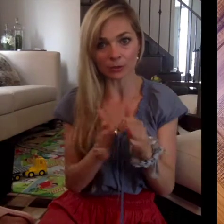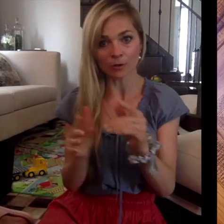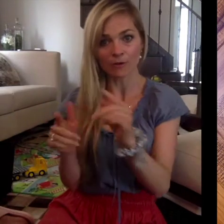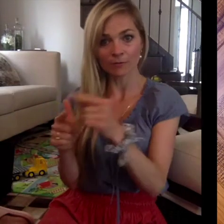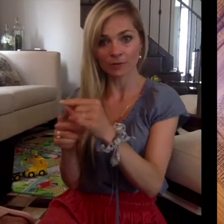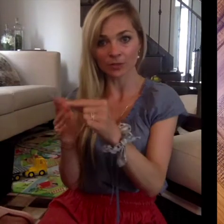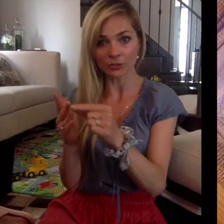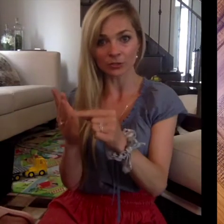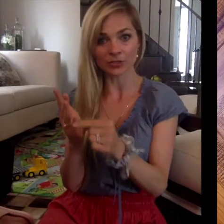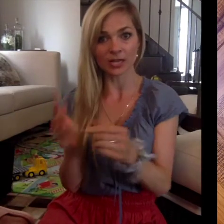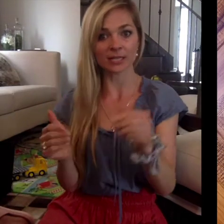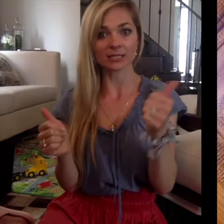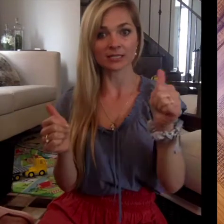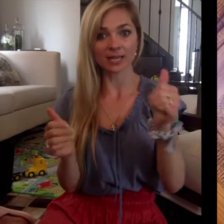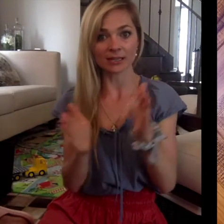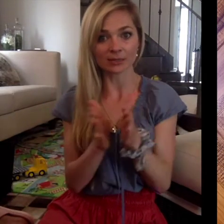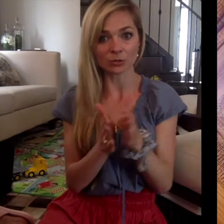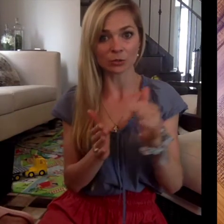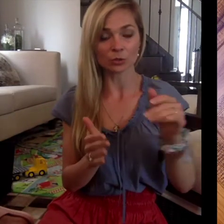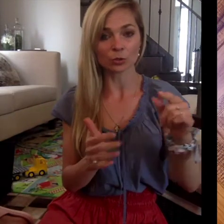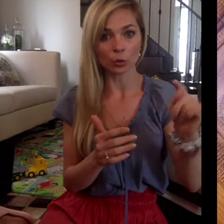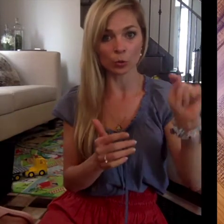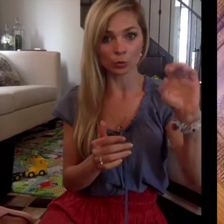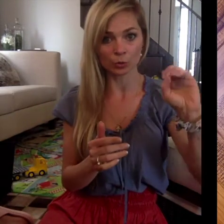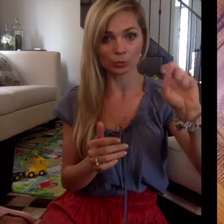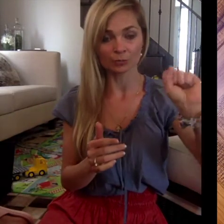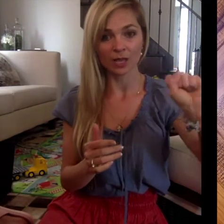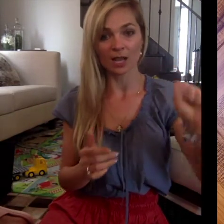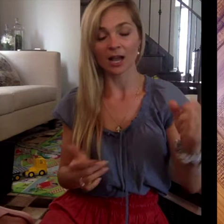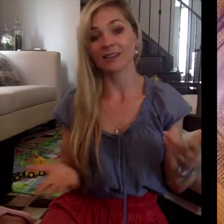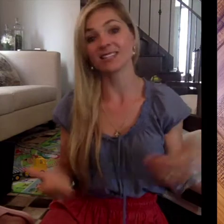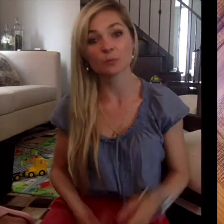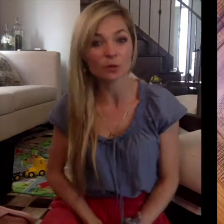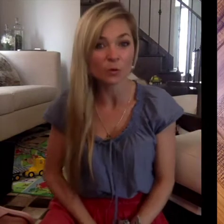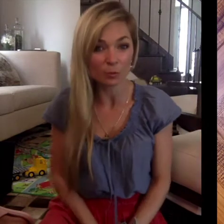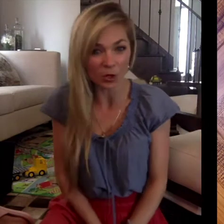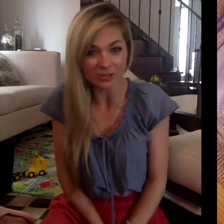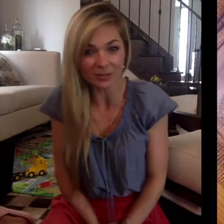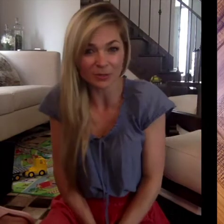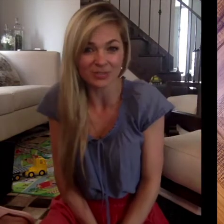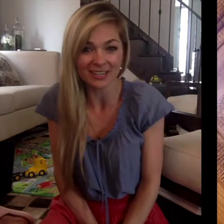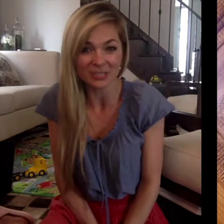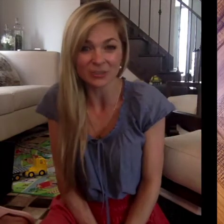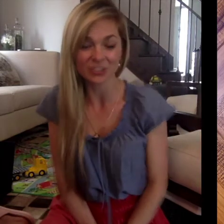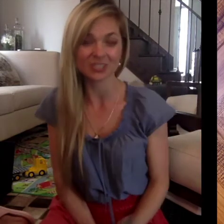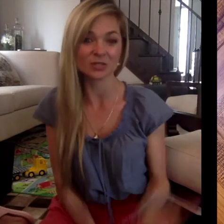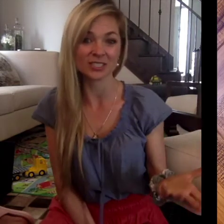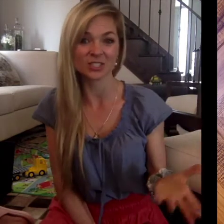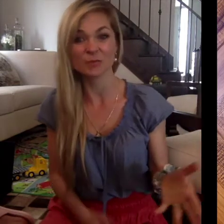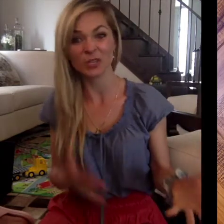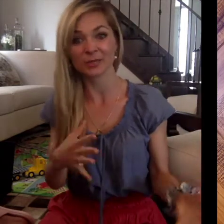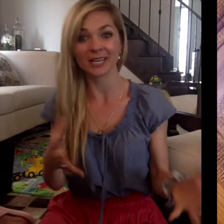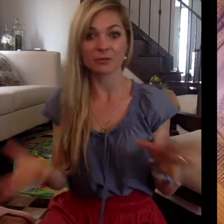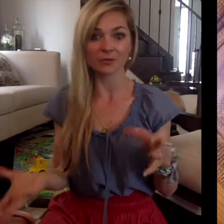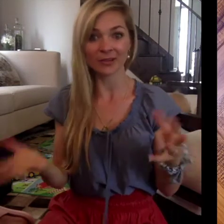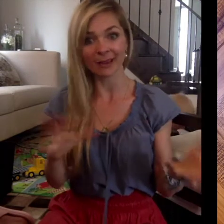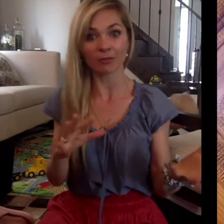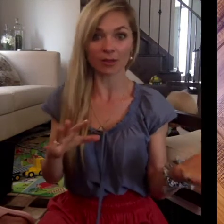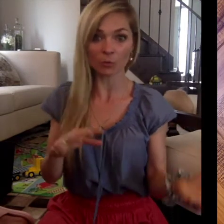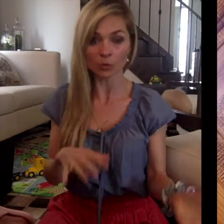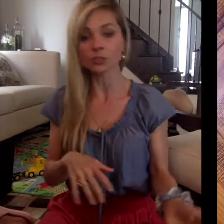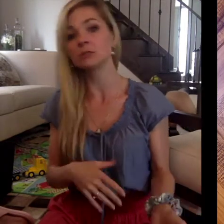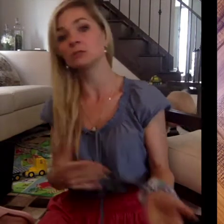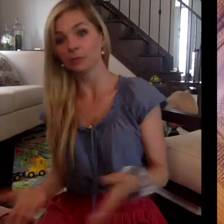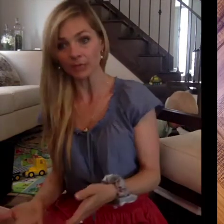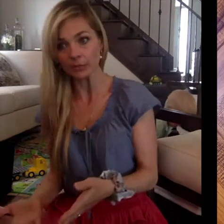10 little fingers and 10 little toes. That's the beautiful part about sign language, because you can just be creative. If you can't